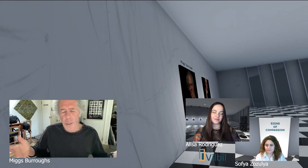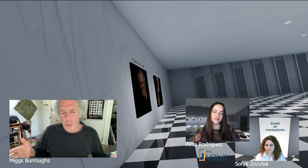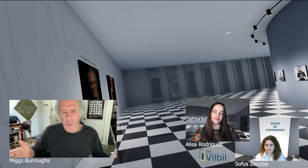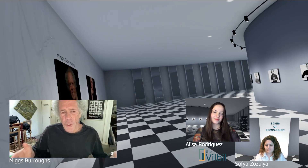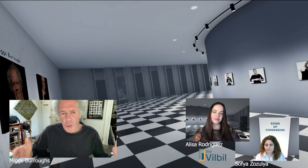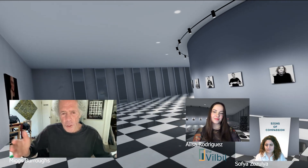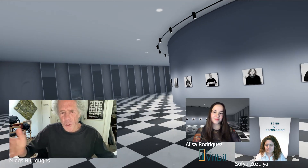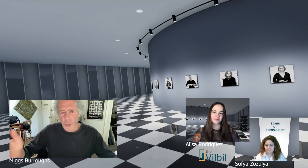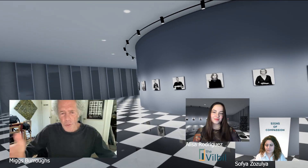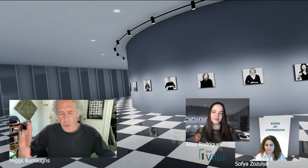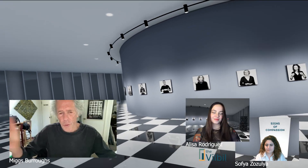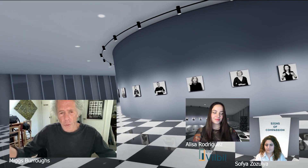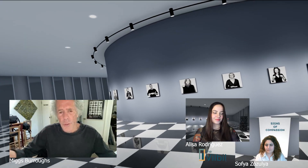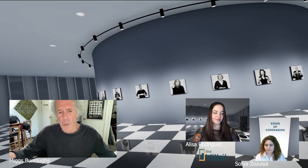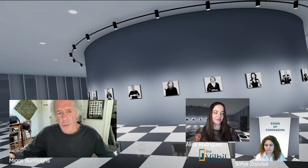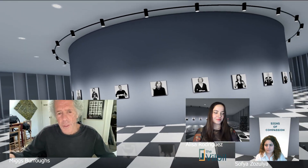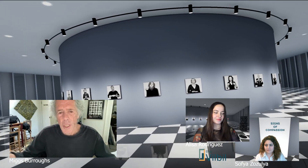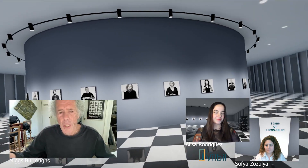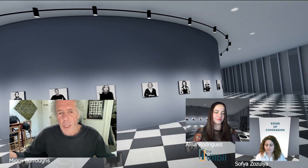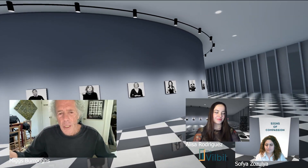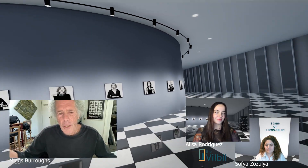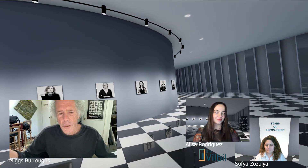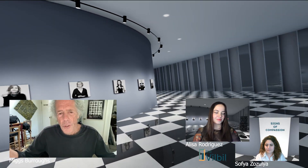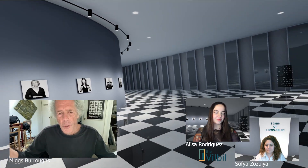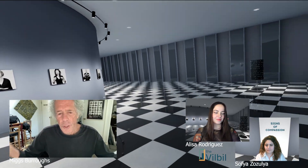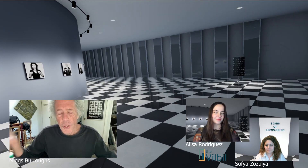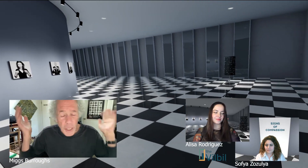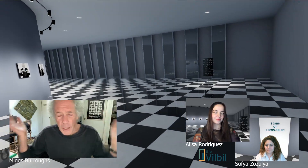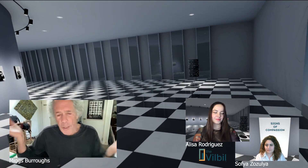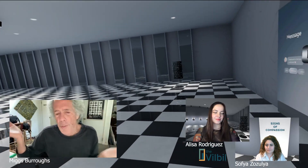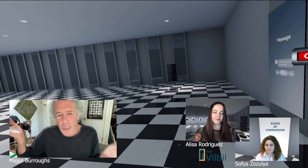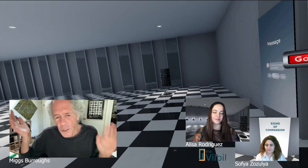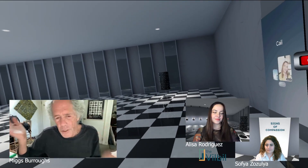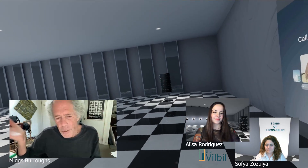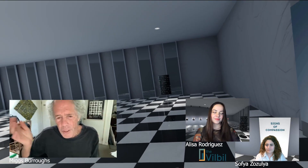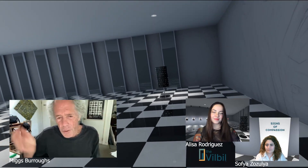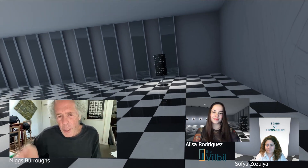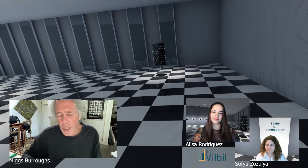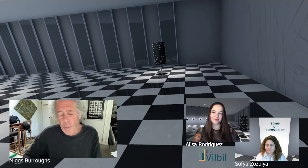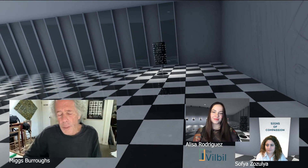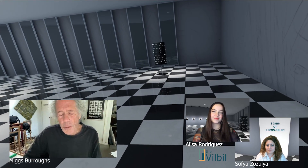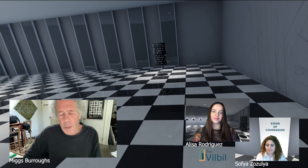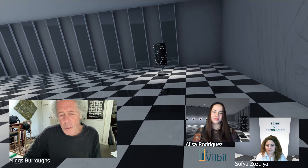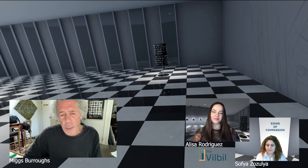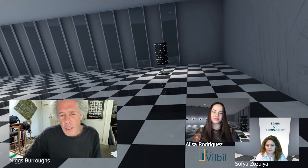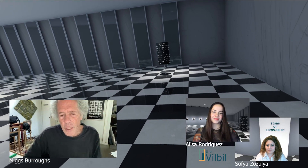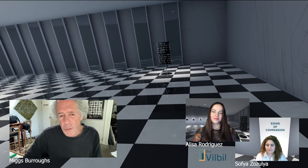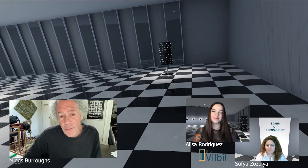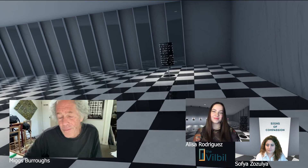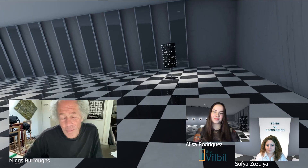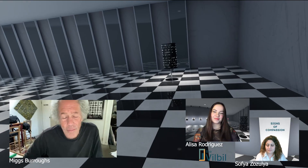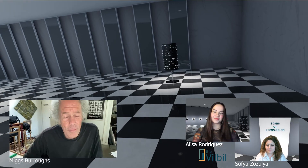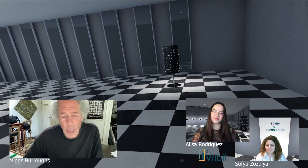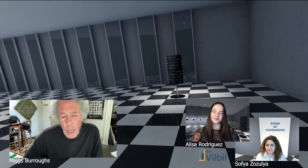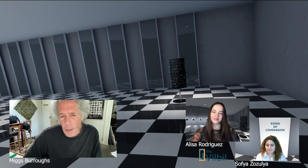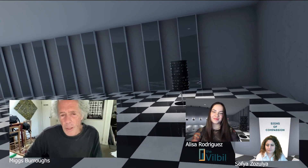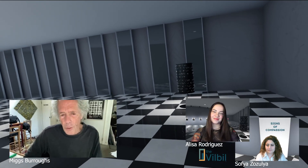these images into this virtual world. So it's stunning to me. It's great to be able to, the